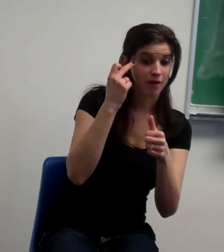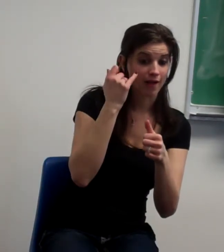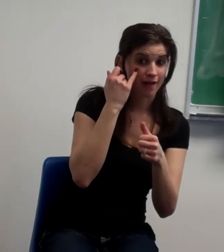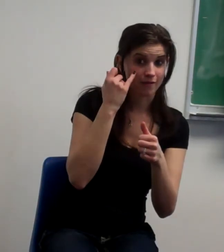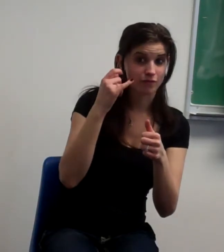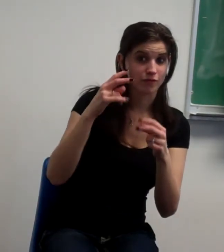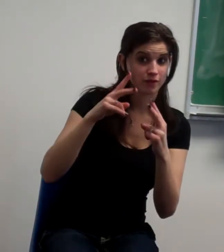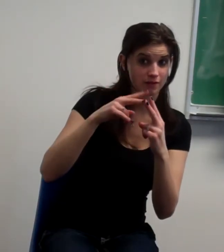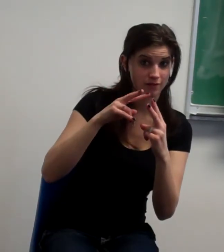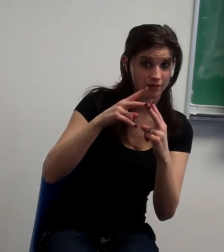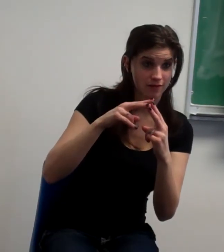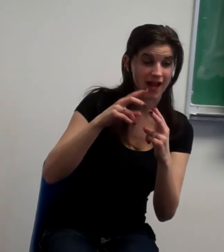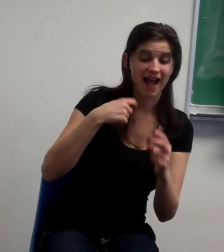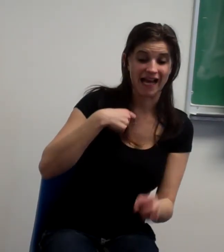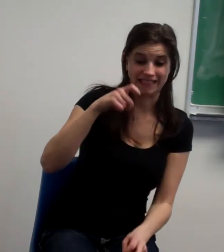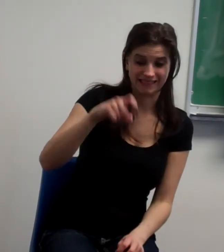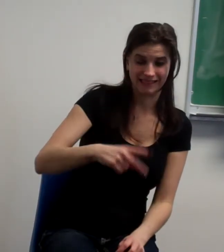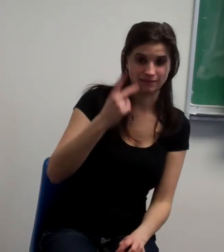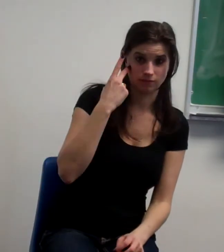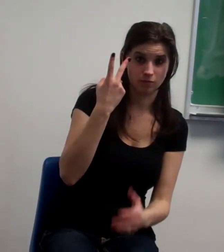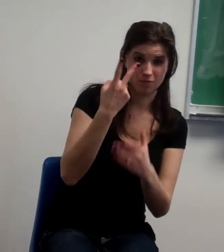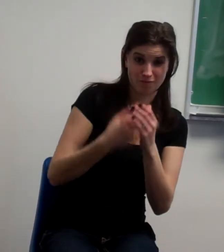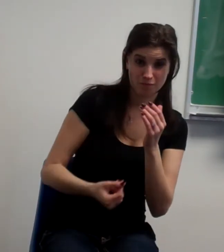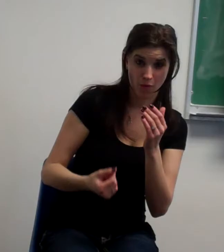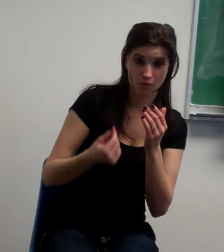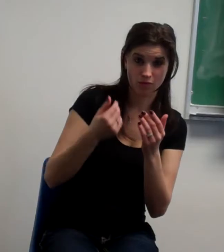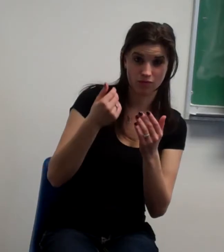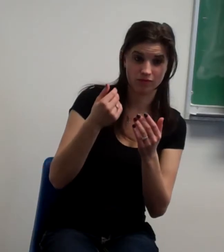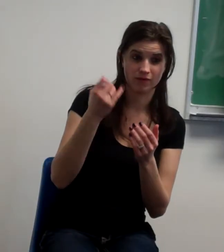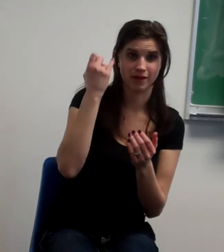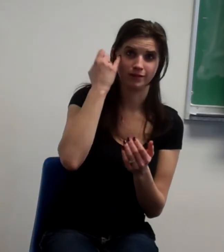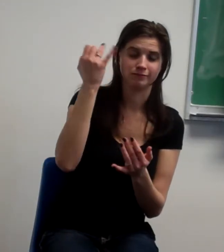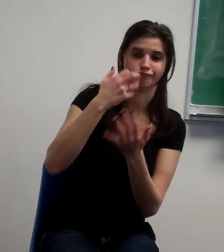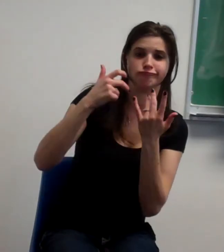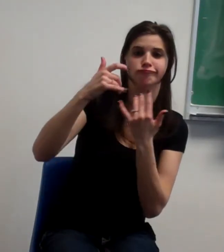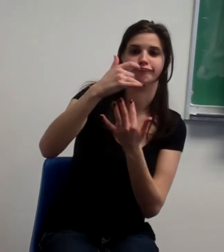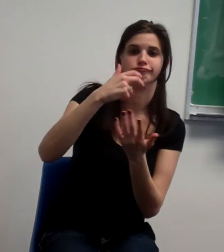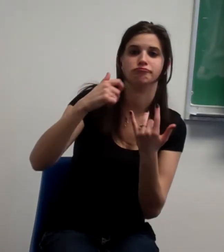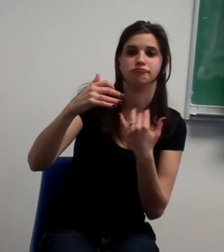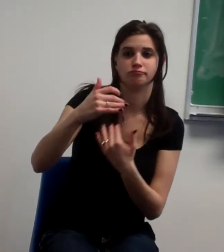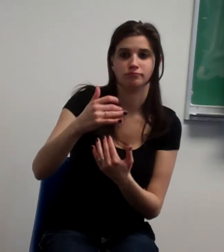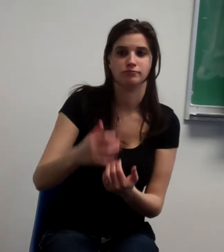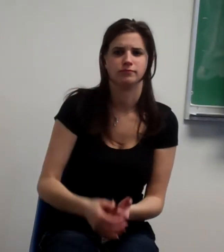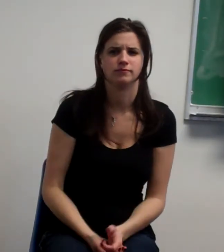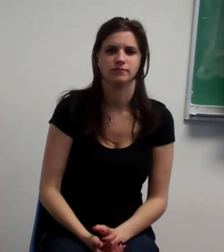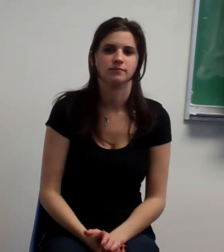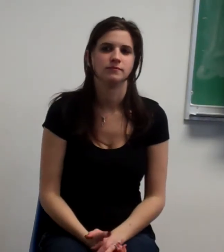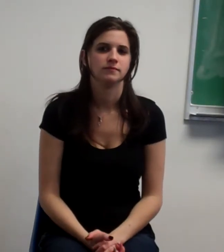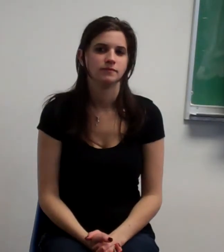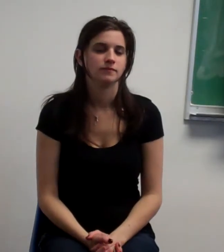that I need to see both people's kinds of ideas reflected. All right. Any other questions